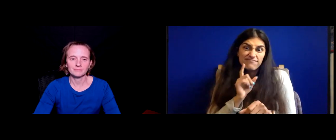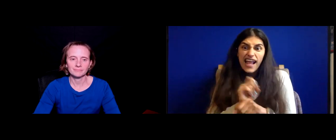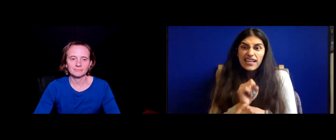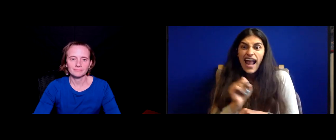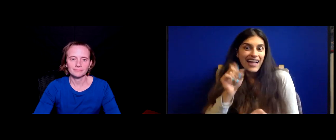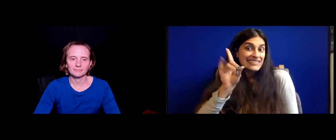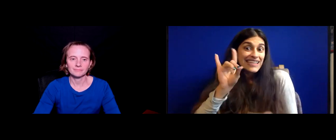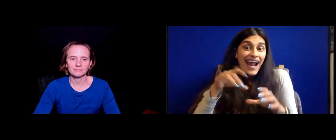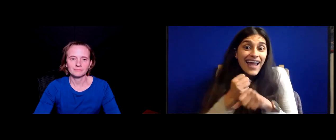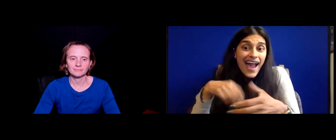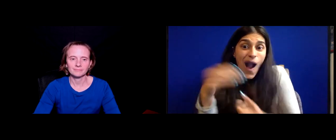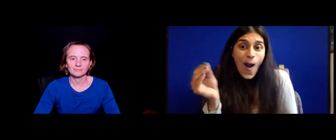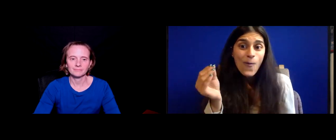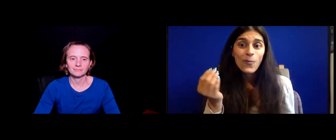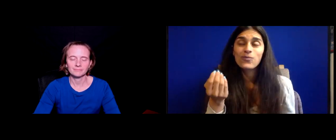not easy.